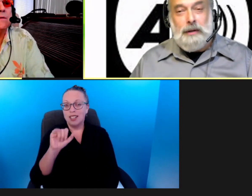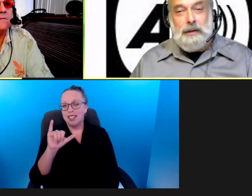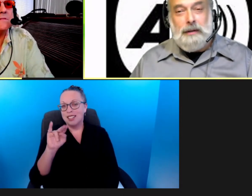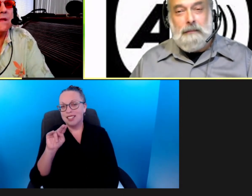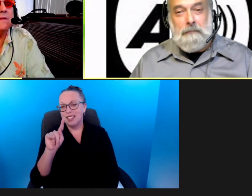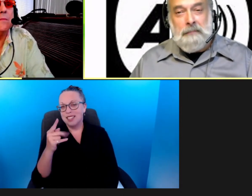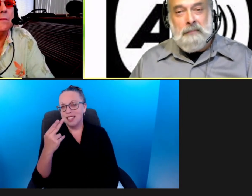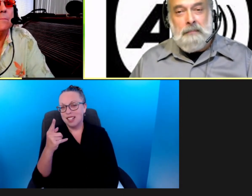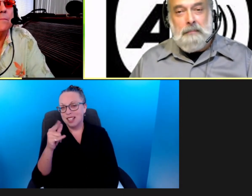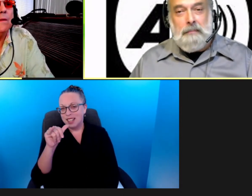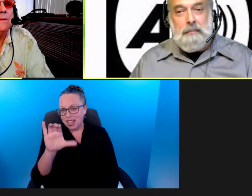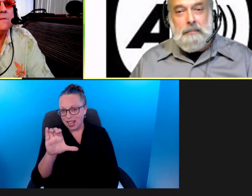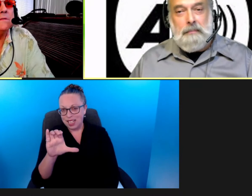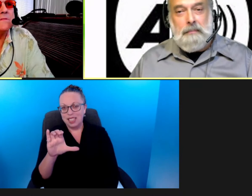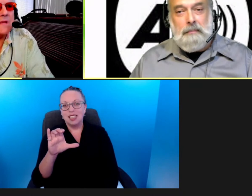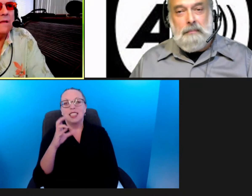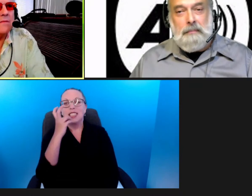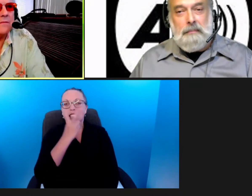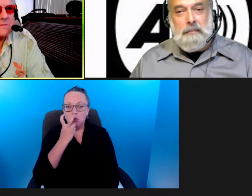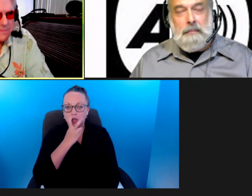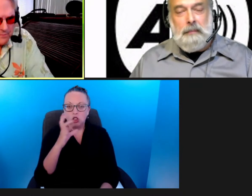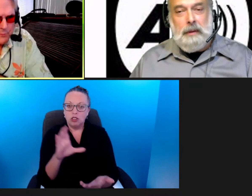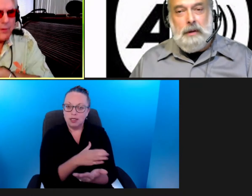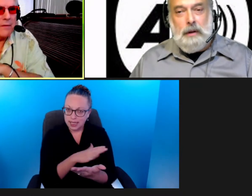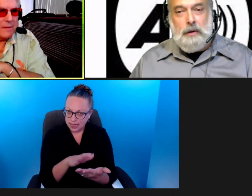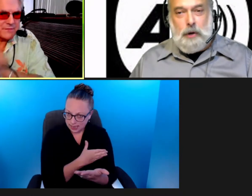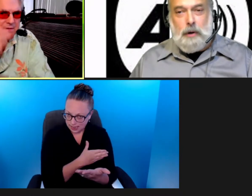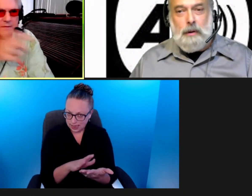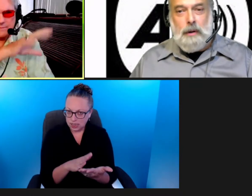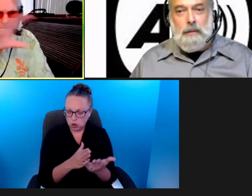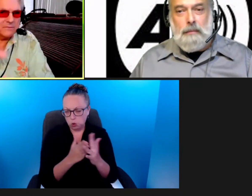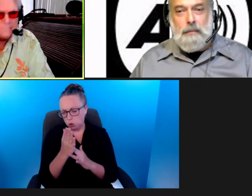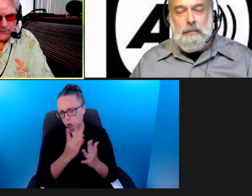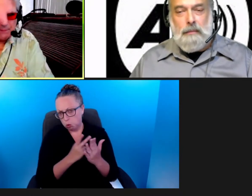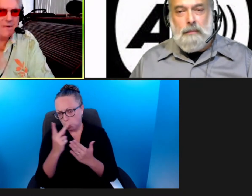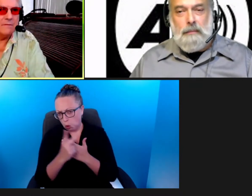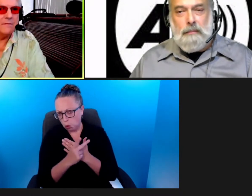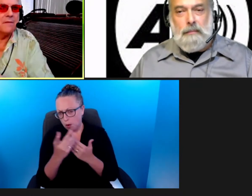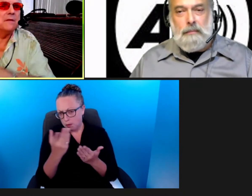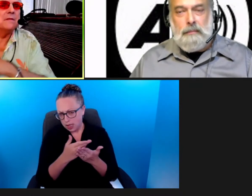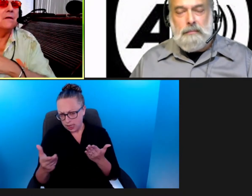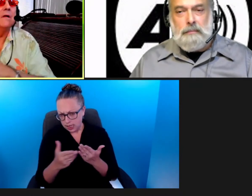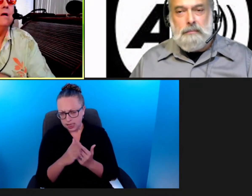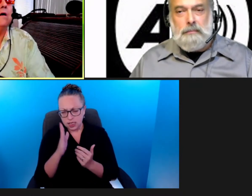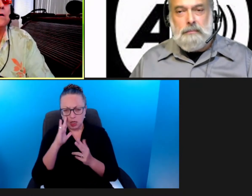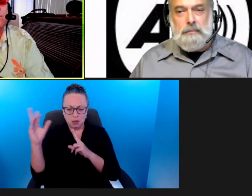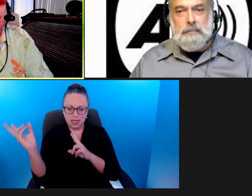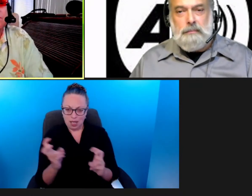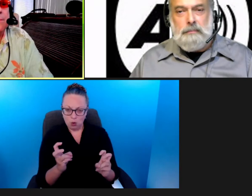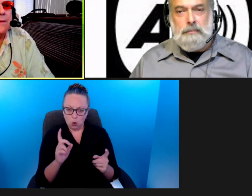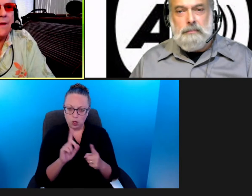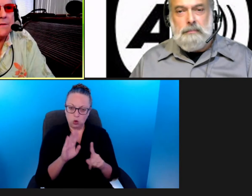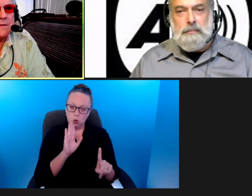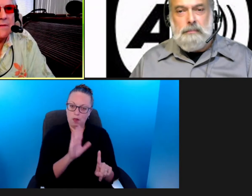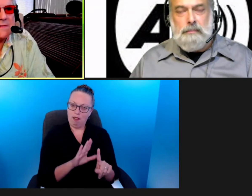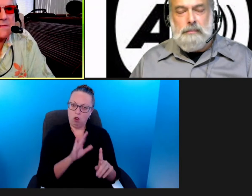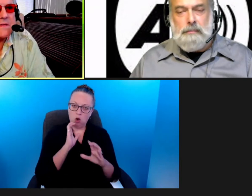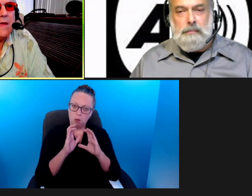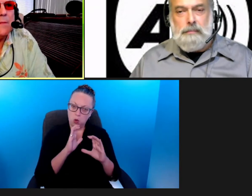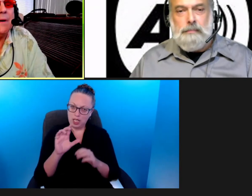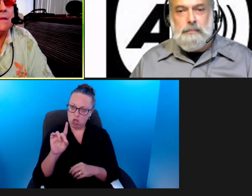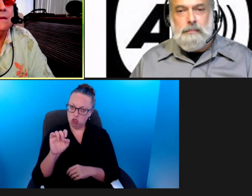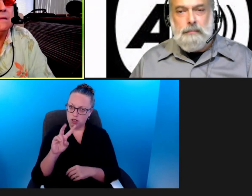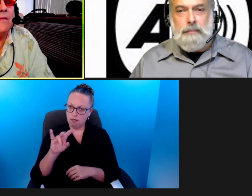sure. weren't understandable to sing through programs Sure. that would be downloaded into their augmentative communication